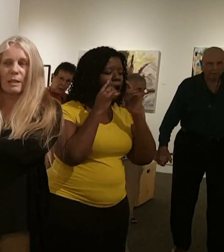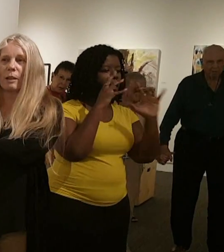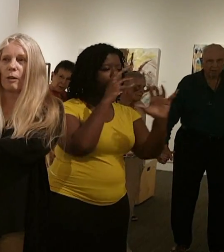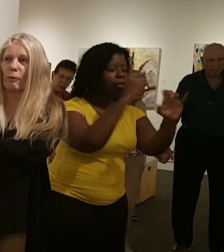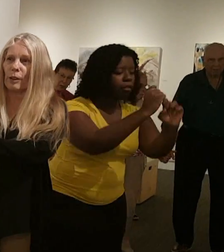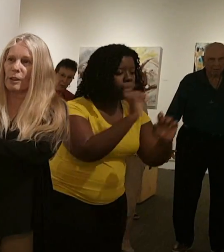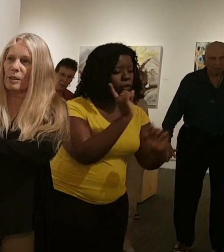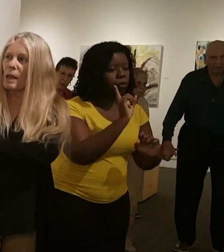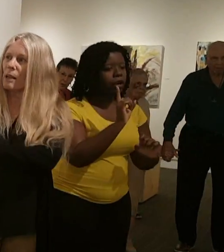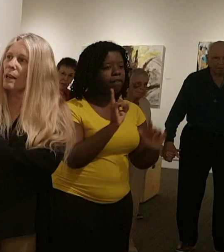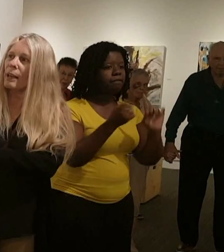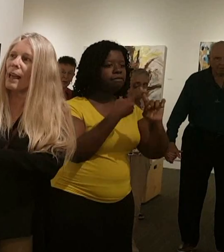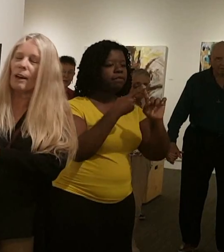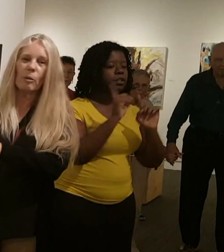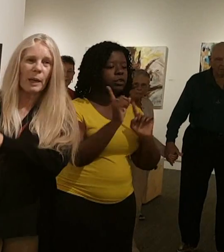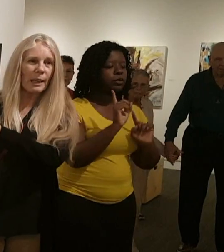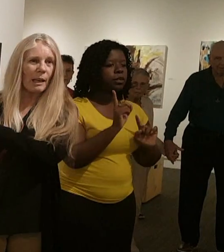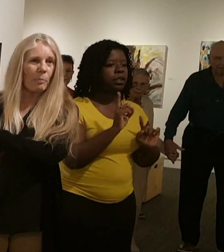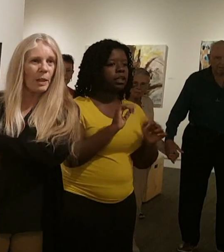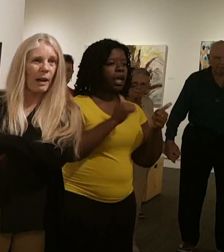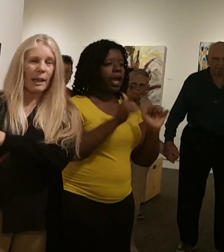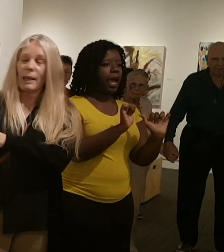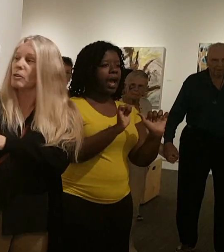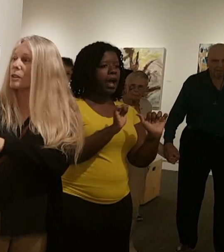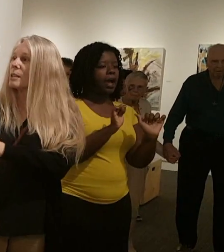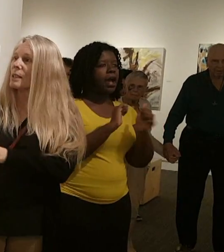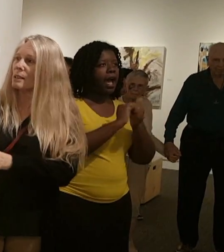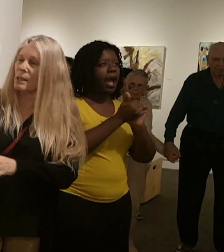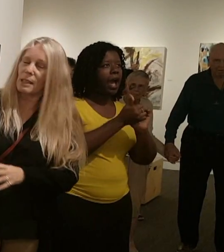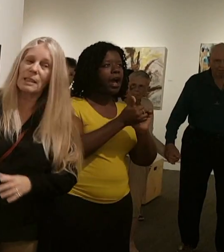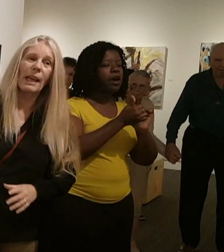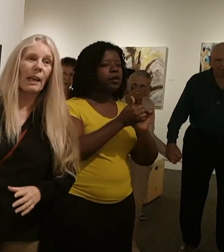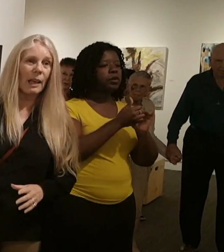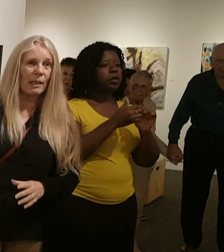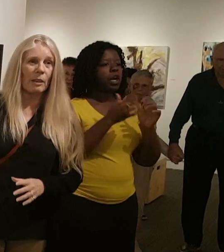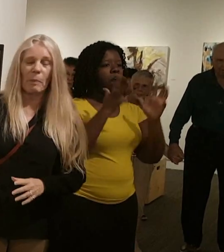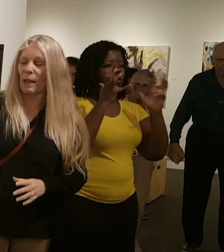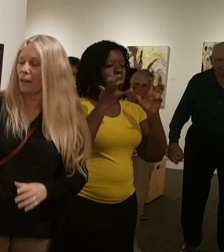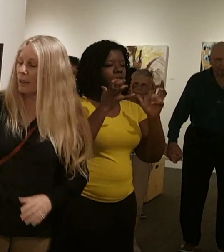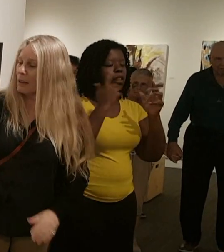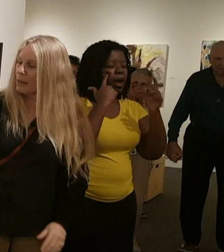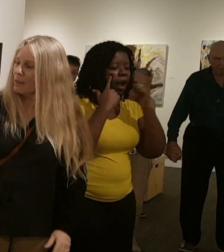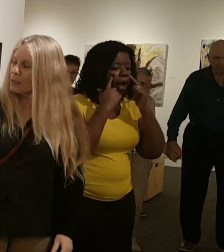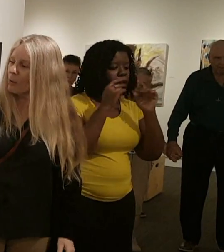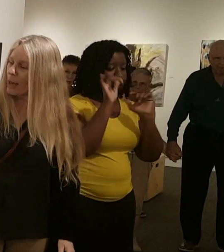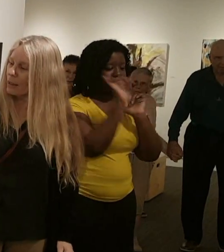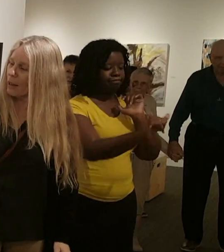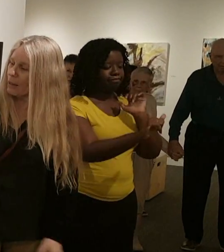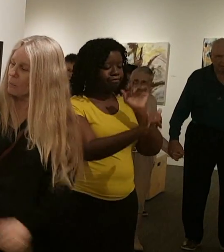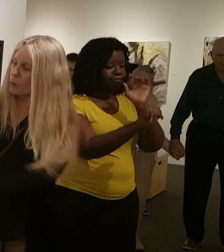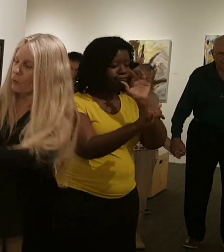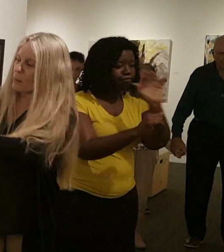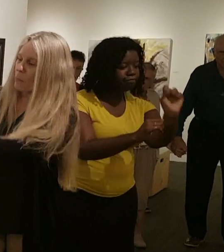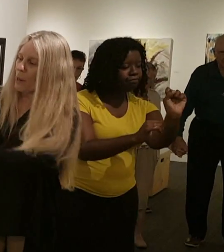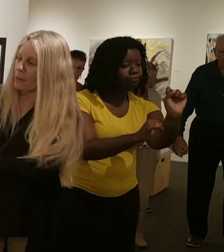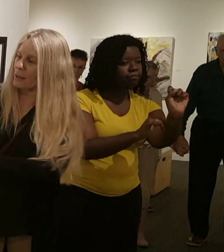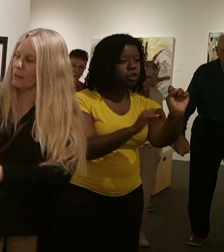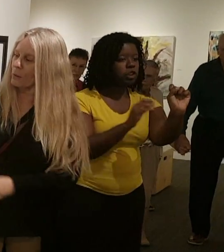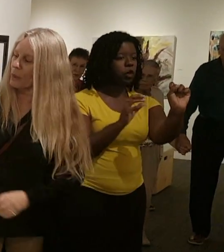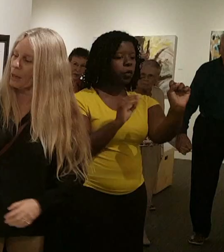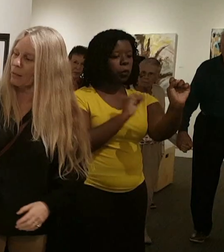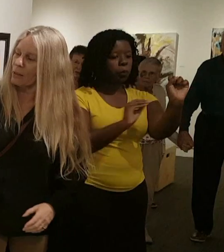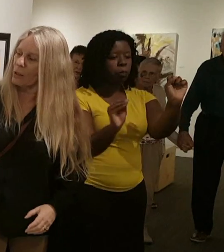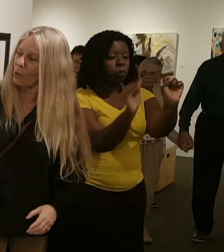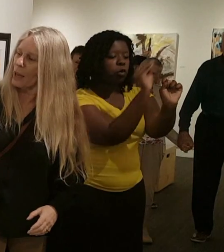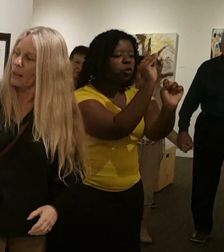it go first? And how do I keep the eye interested to stay in the painting? So I kind of moved some boxes